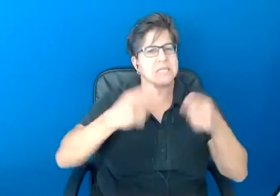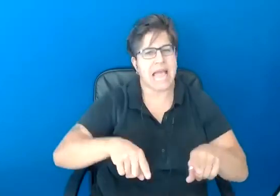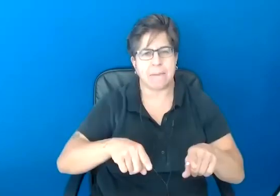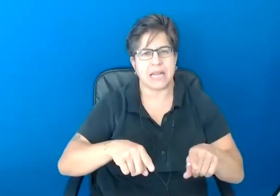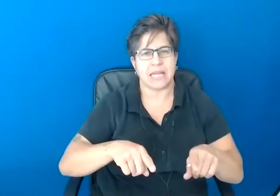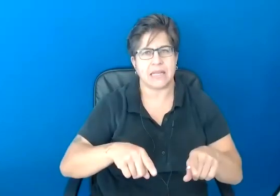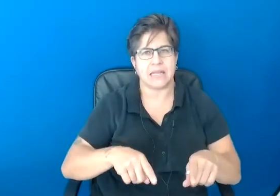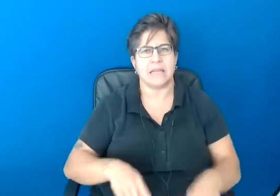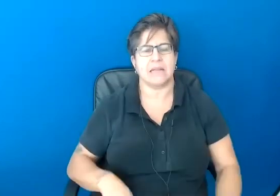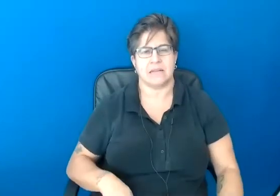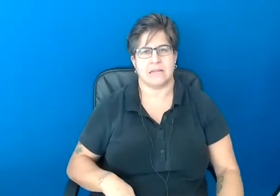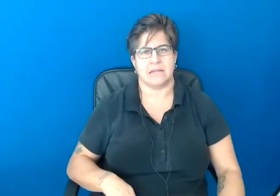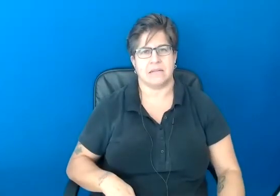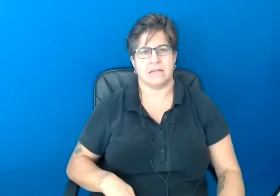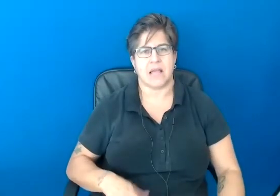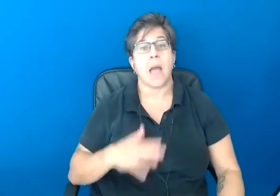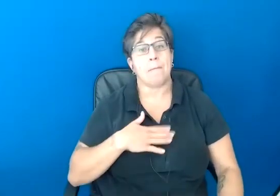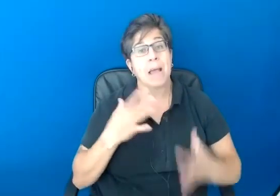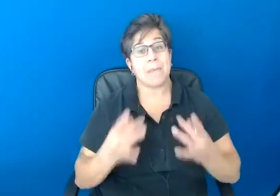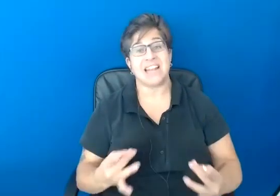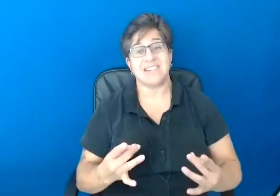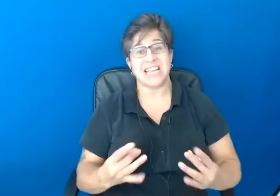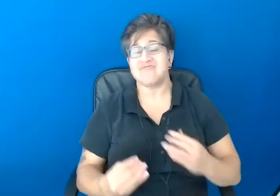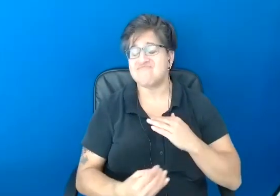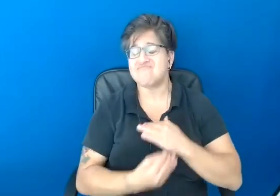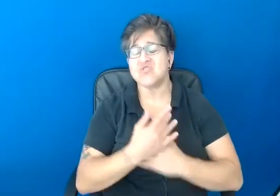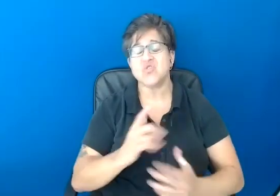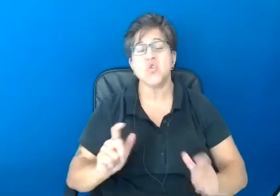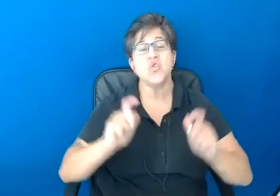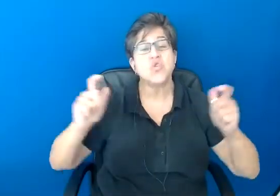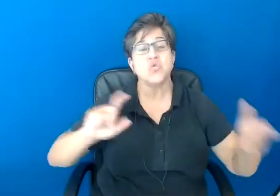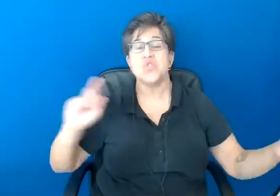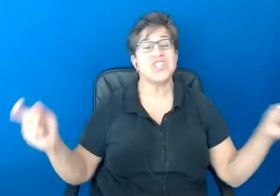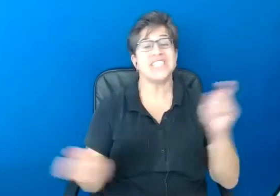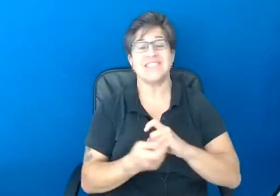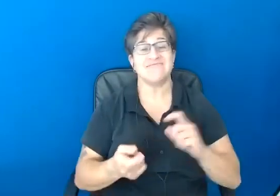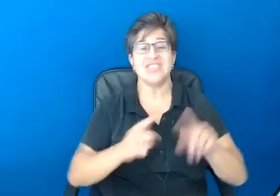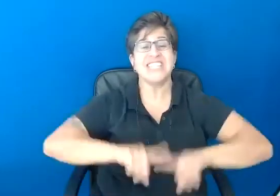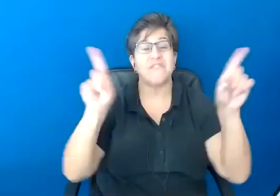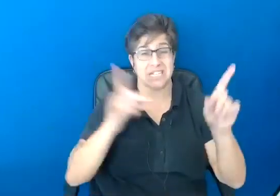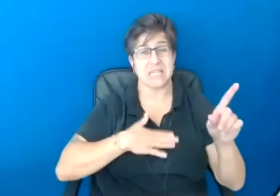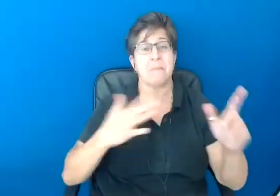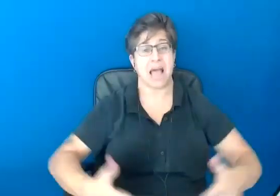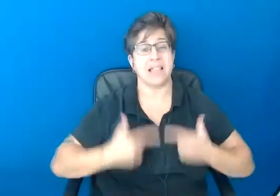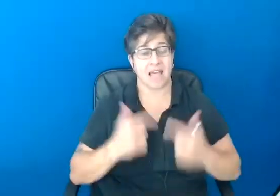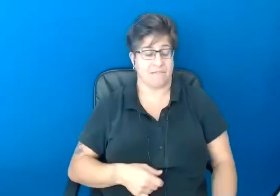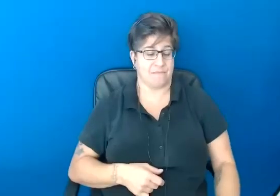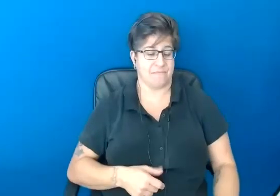on, when I started it in the program, I couldn't sit still for 10 minutes. You can guess. I'm an energized person. To ask me to